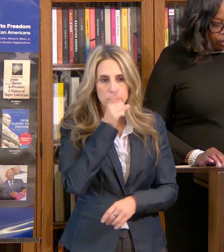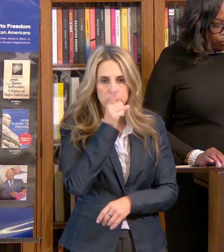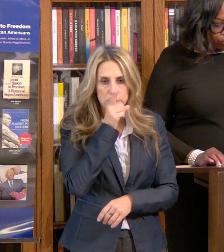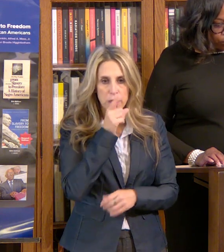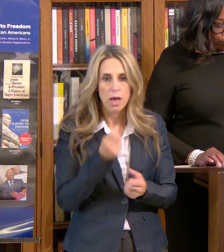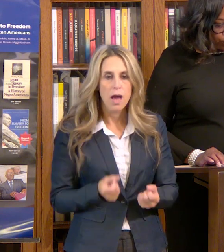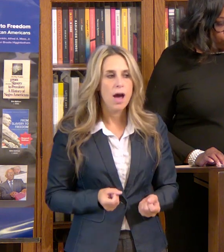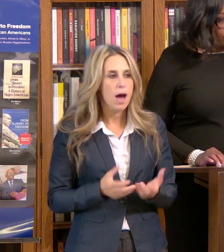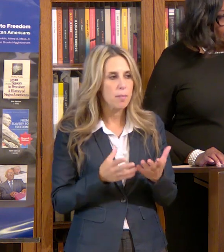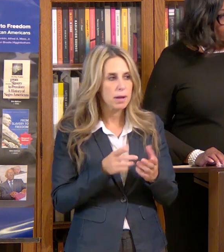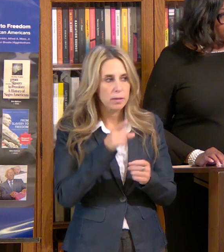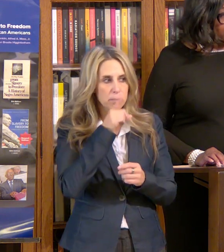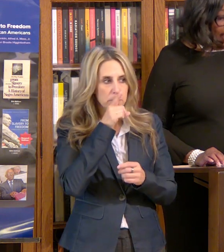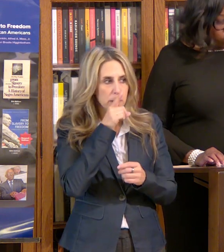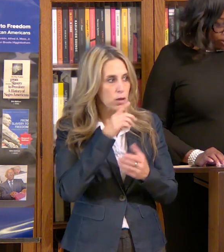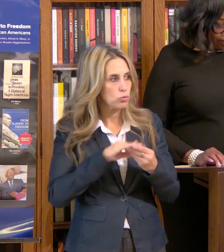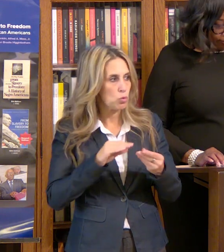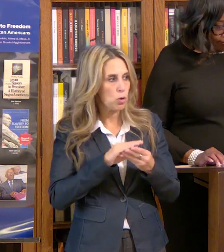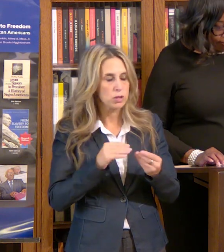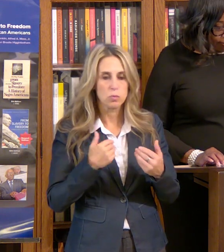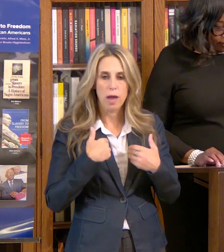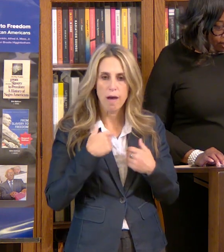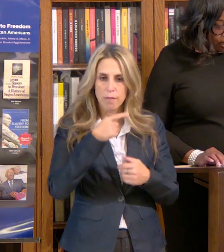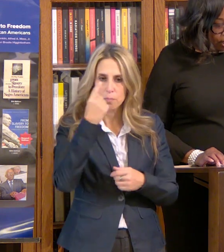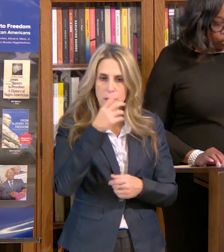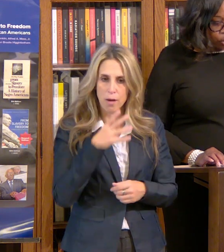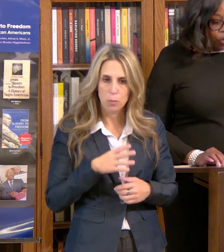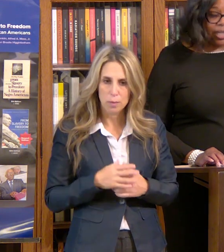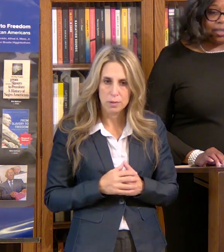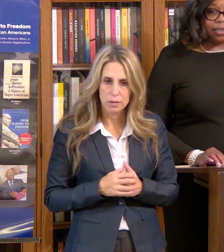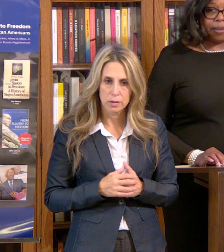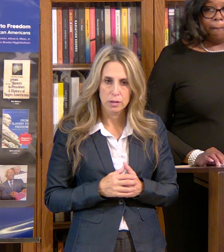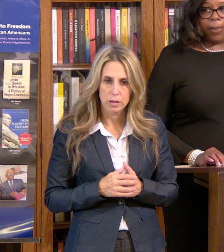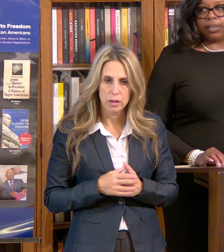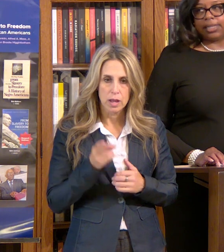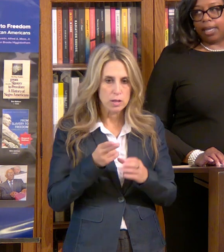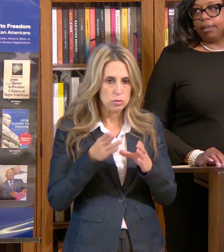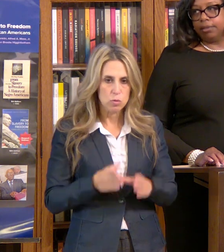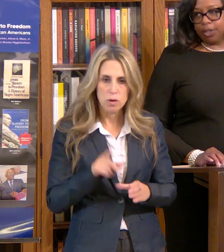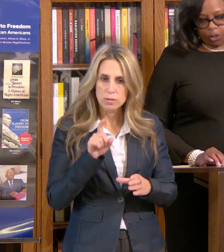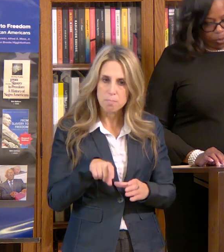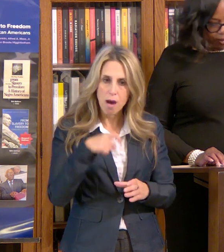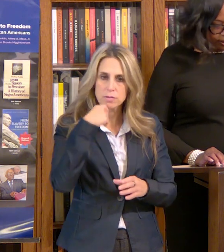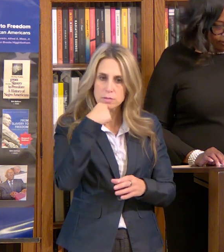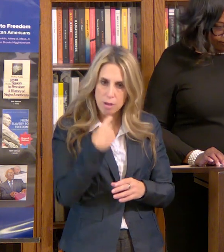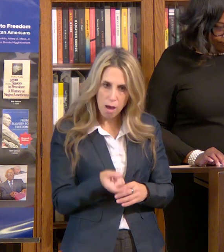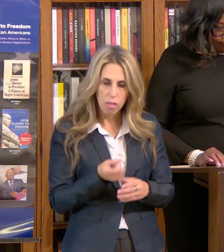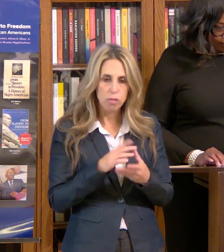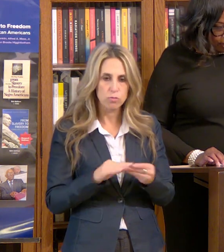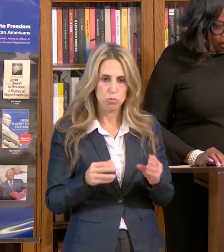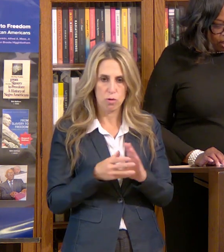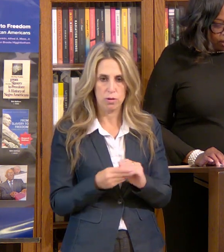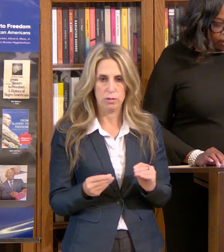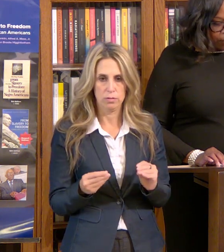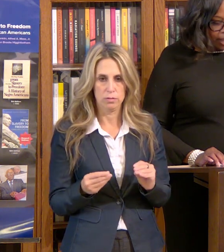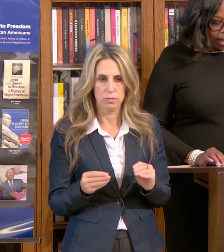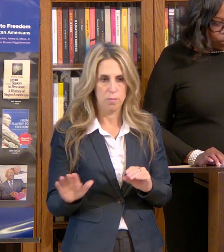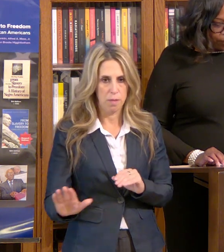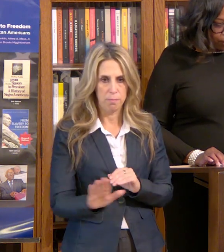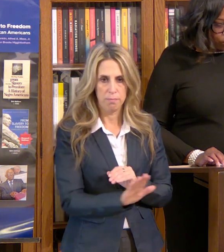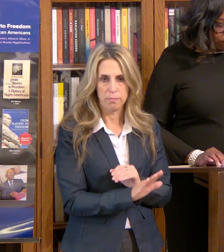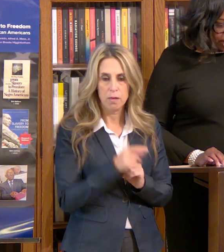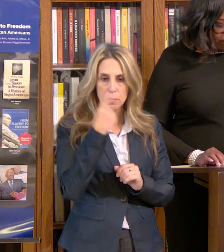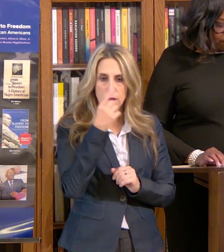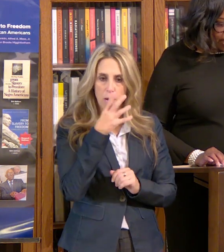how many untold stories do we have of black women historians must tell the stories there are